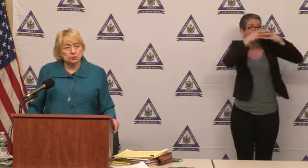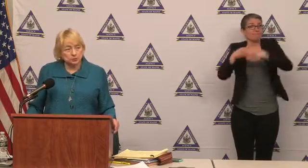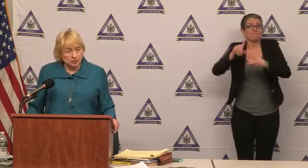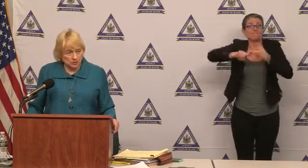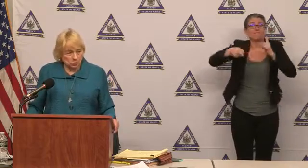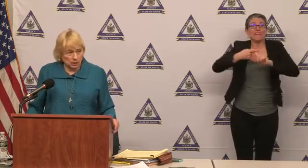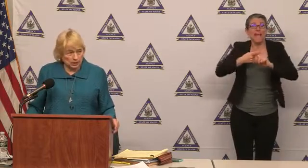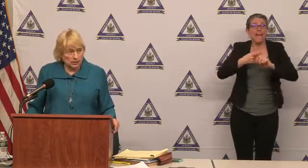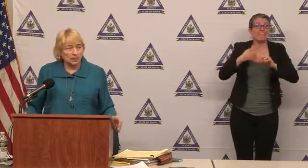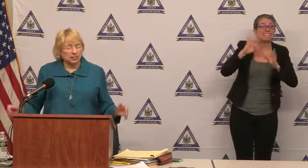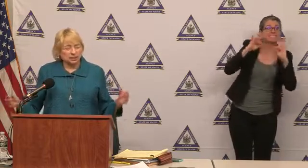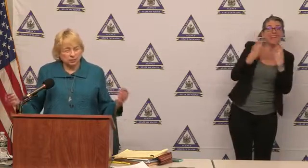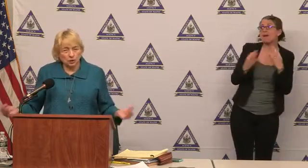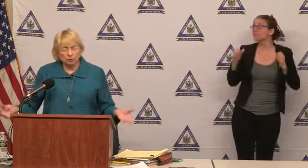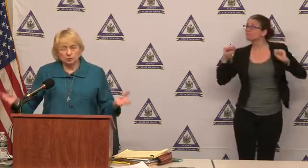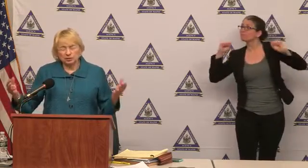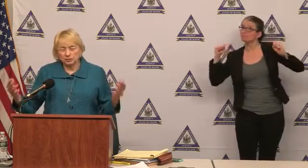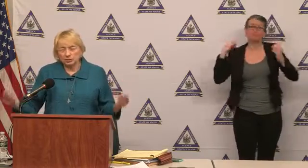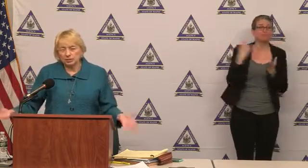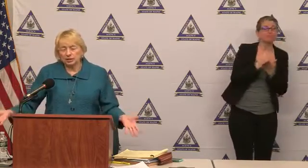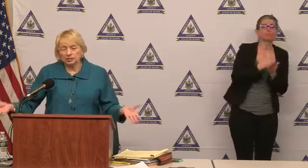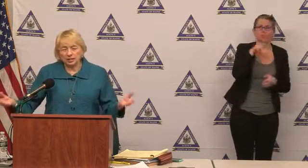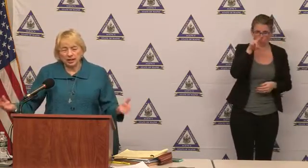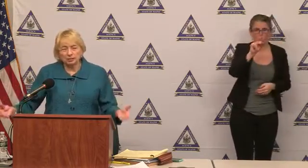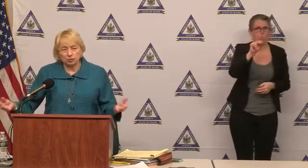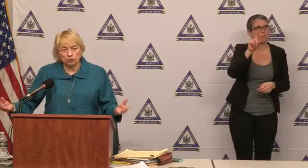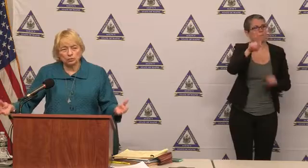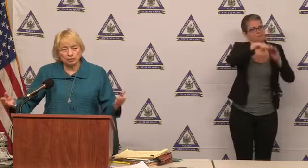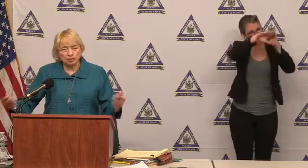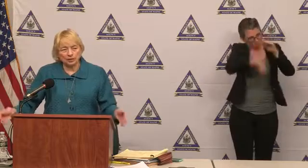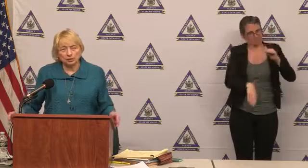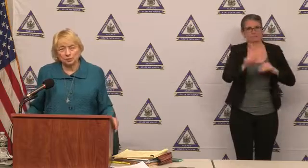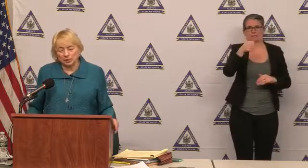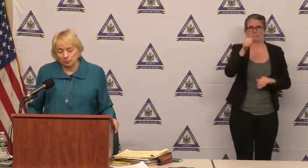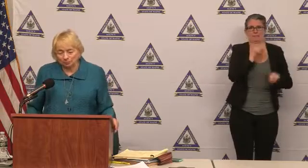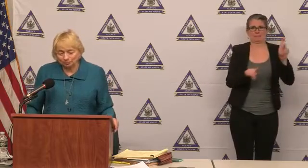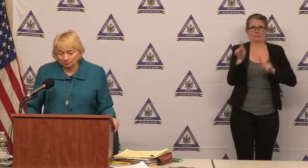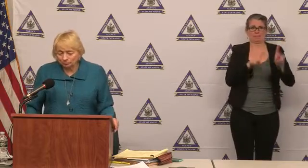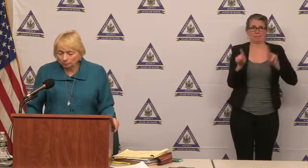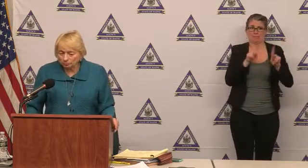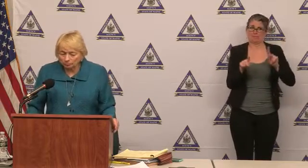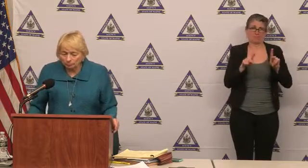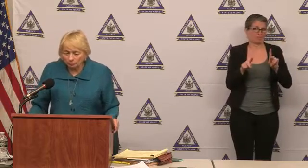too, space-wise. Don't get together closely with other people.